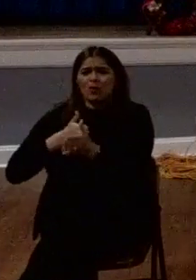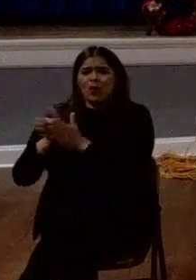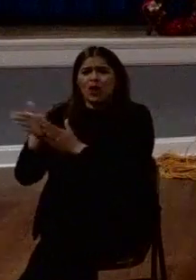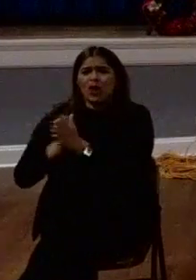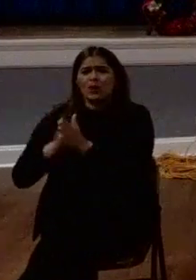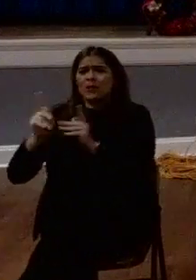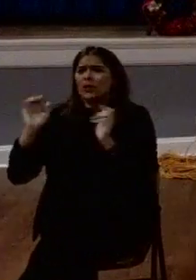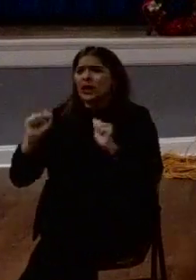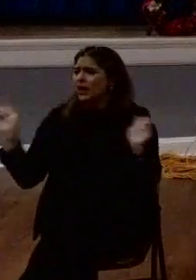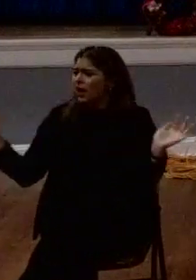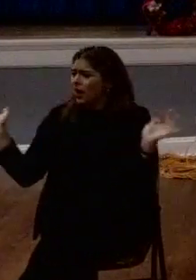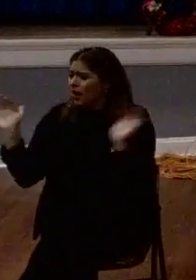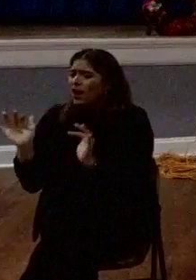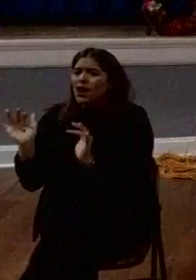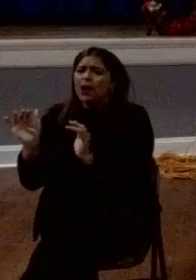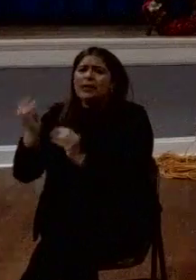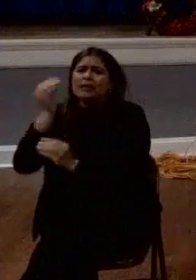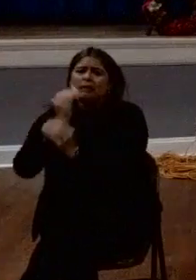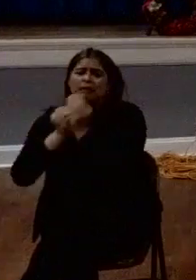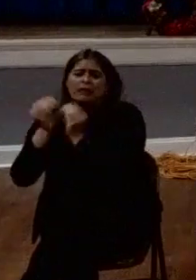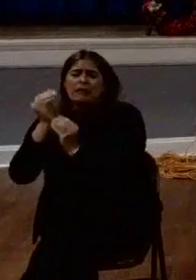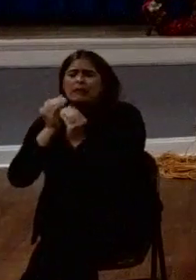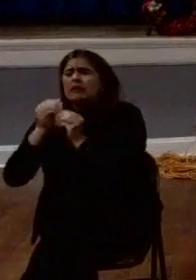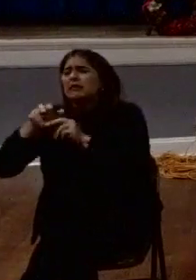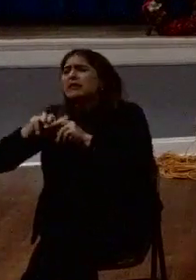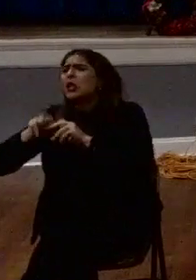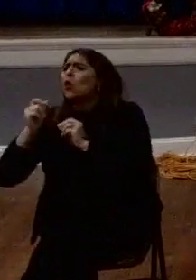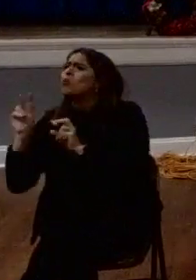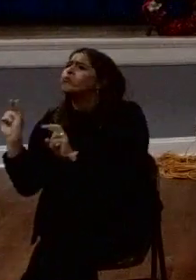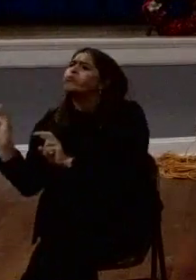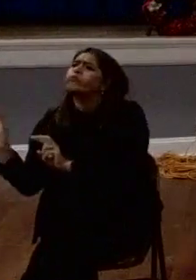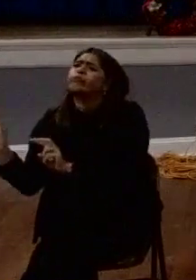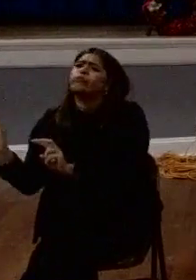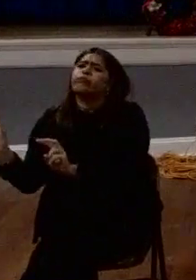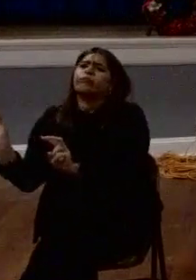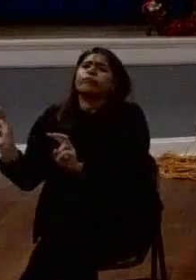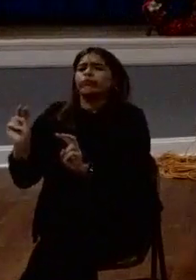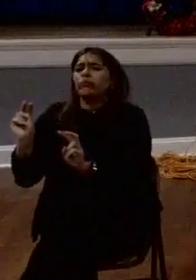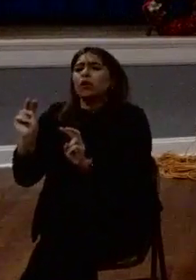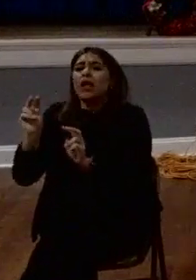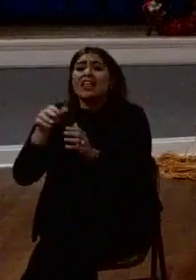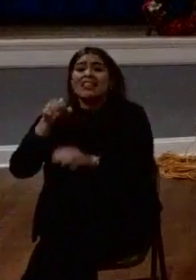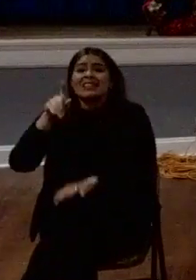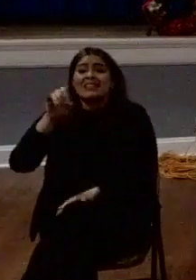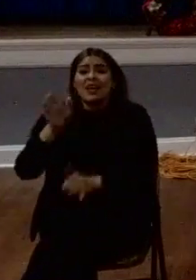have picnics or sit down or just, watch the traffic. The skate park,